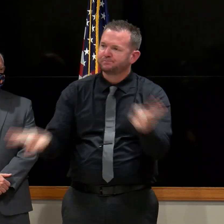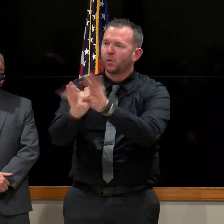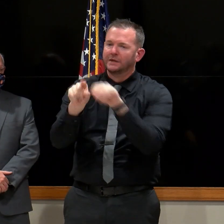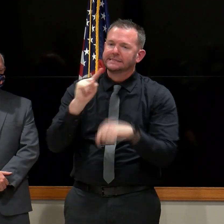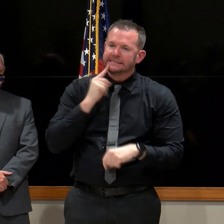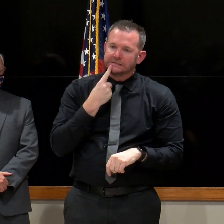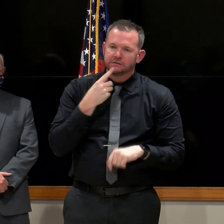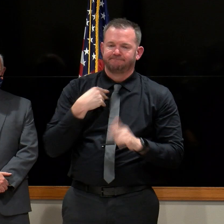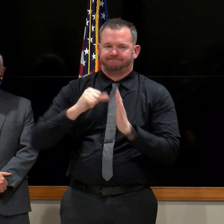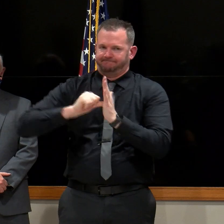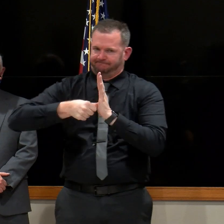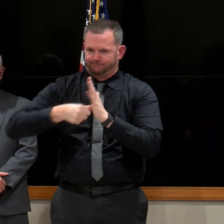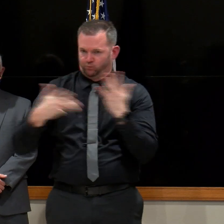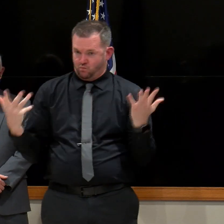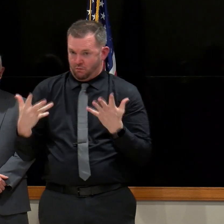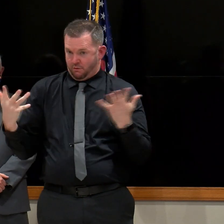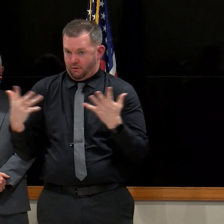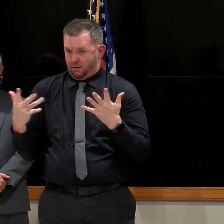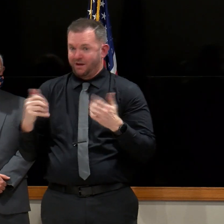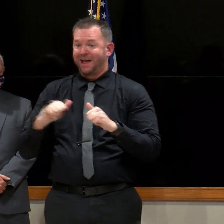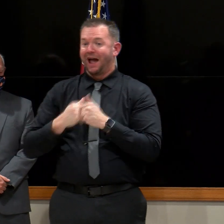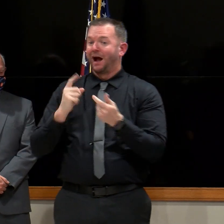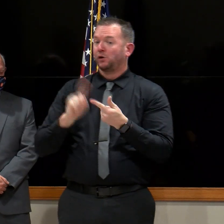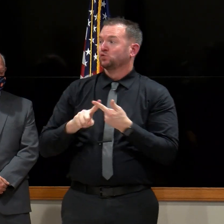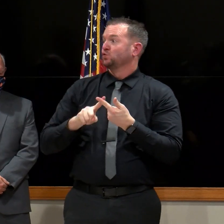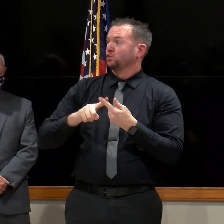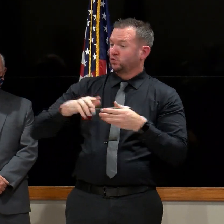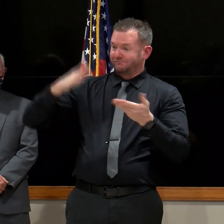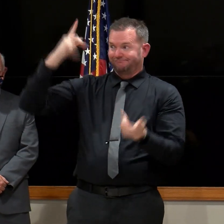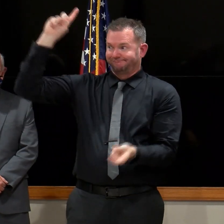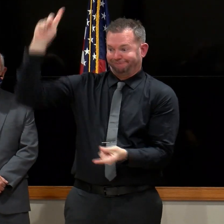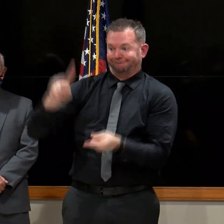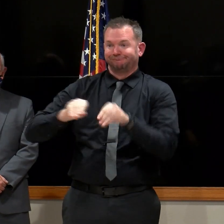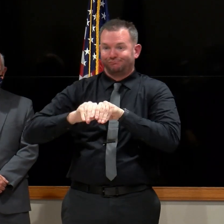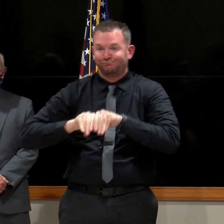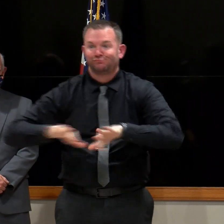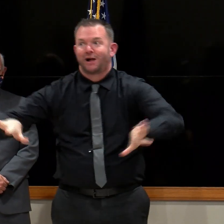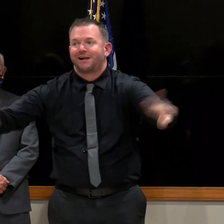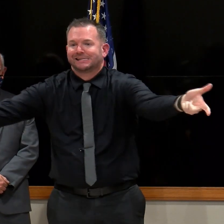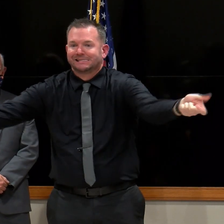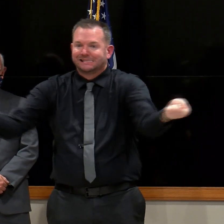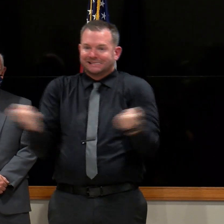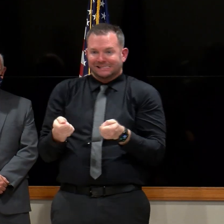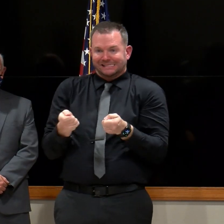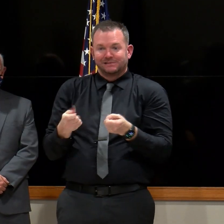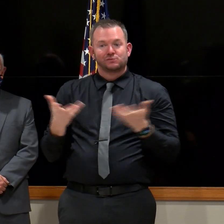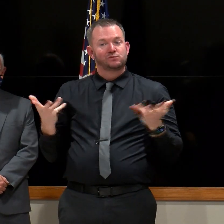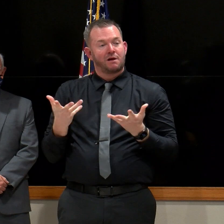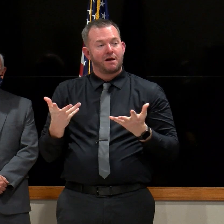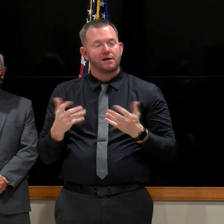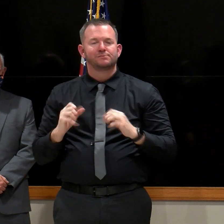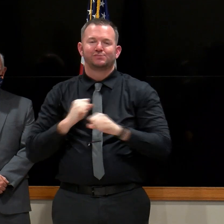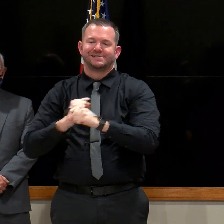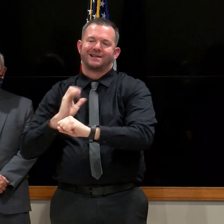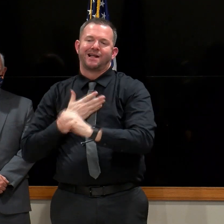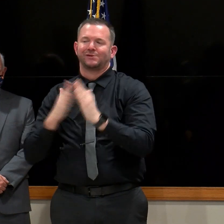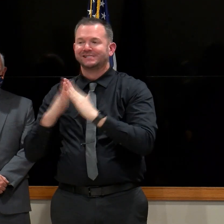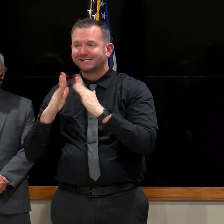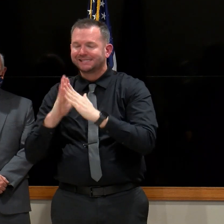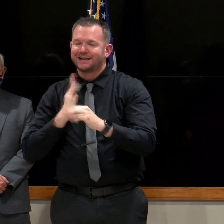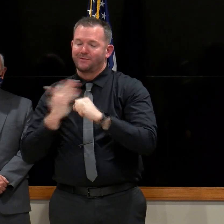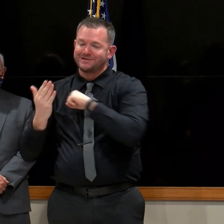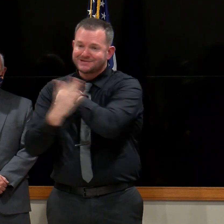spread is a very effective way that our county and city government has utilized our CARES dollars to continue